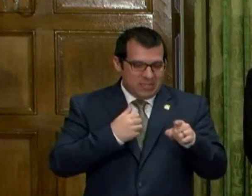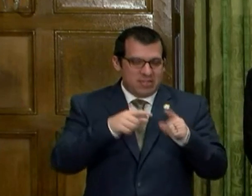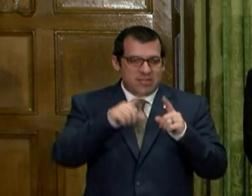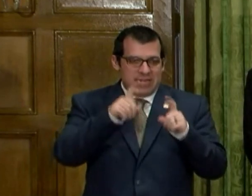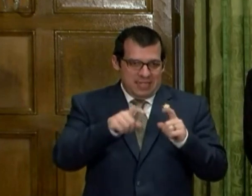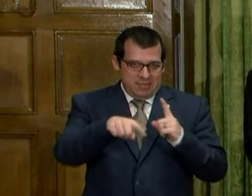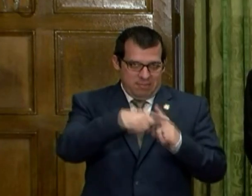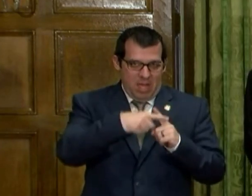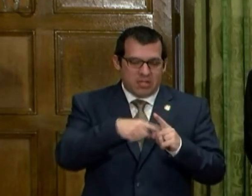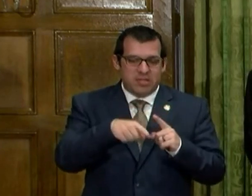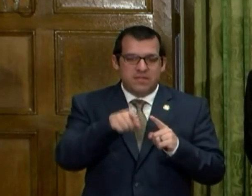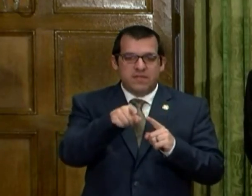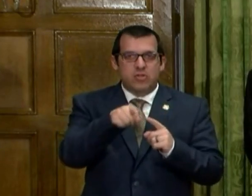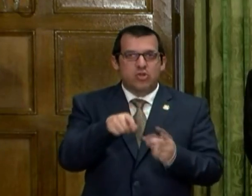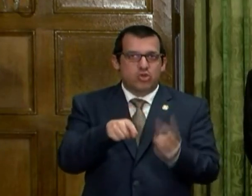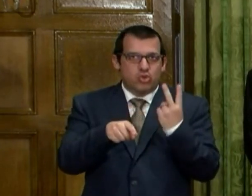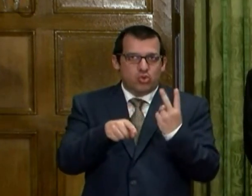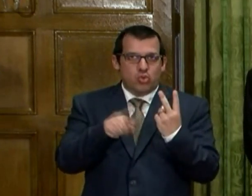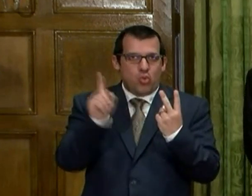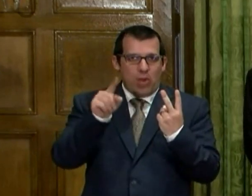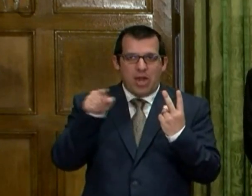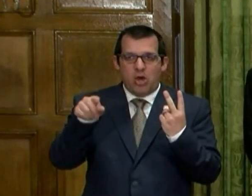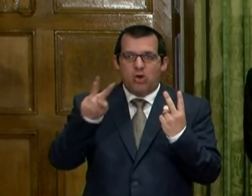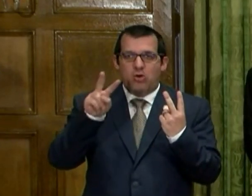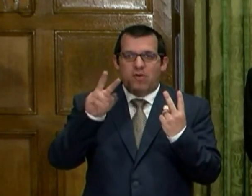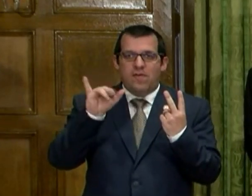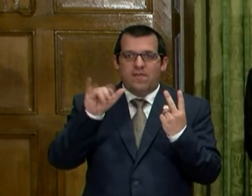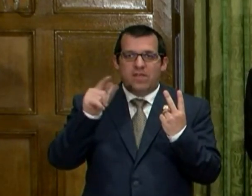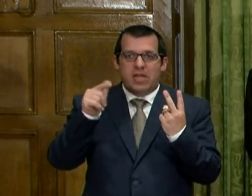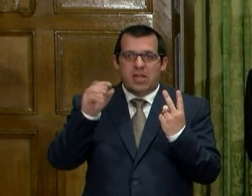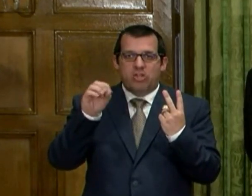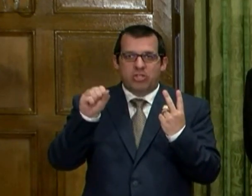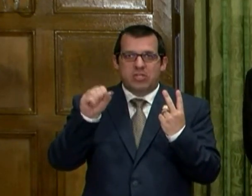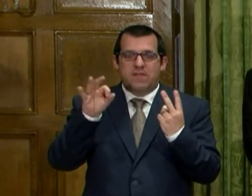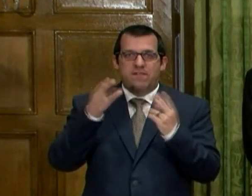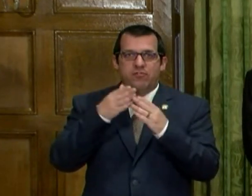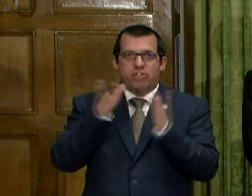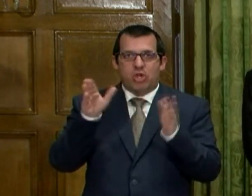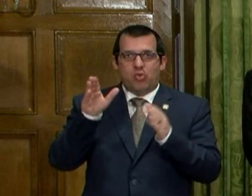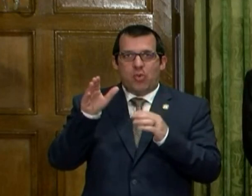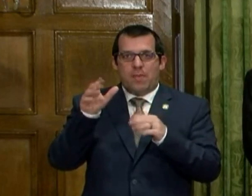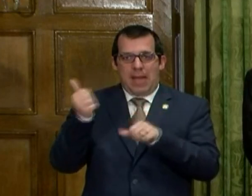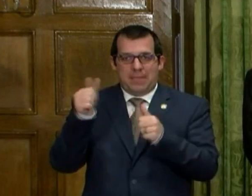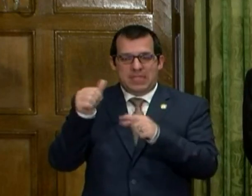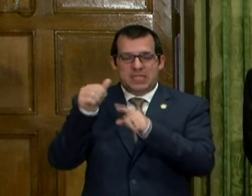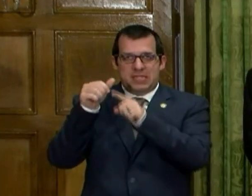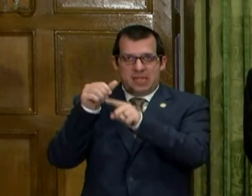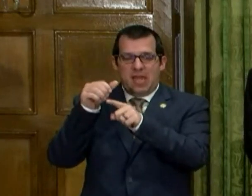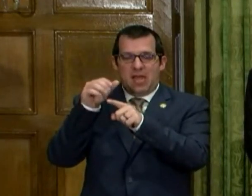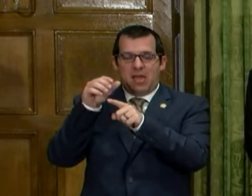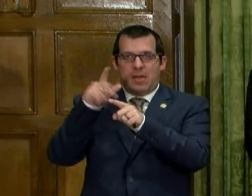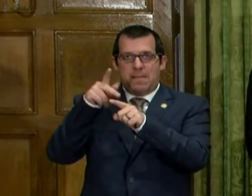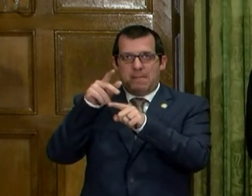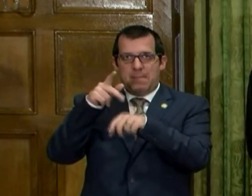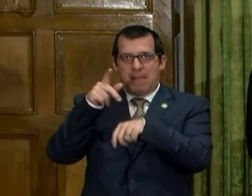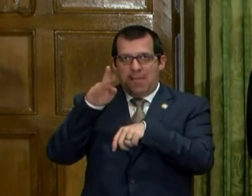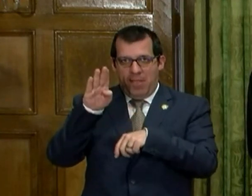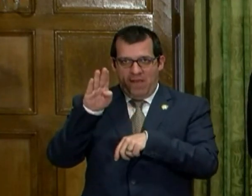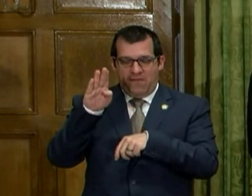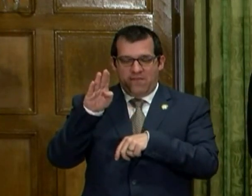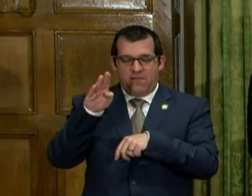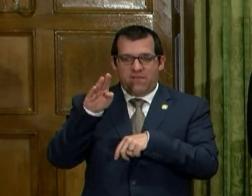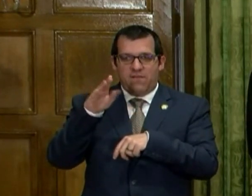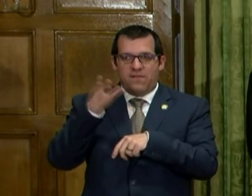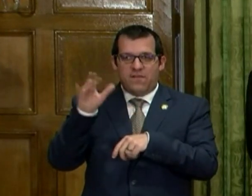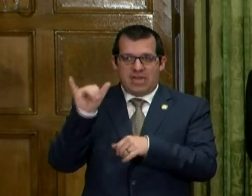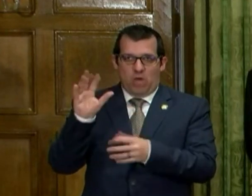those were at the Villages of General Baptist in Pine Bluff. That brings their total